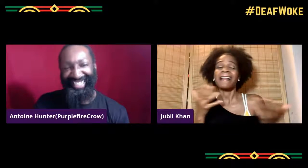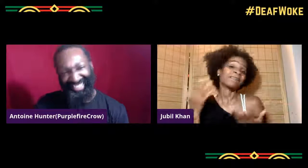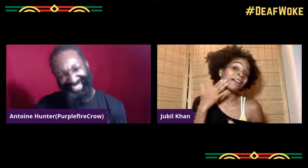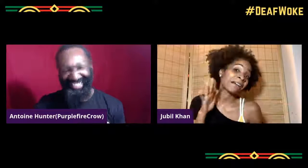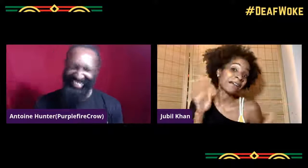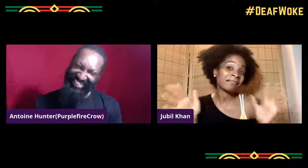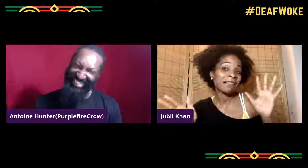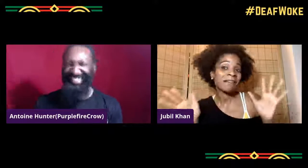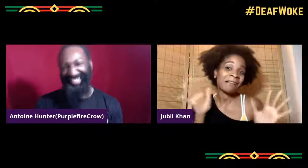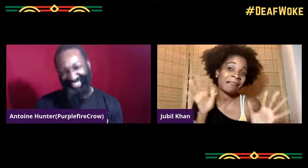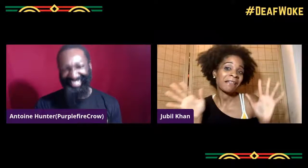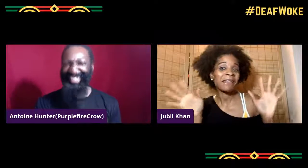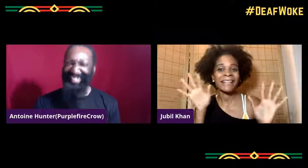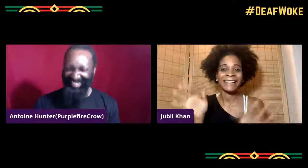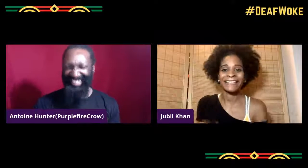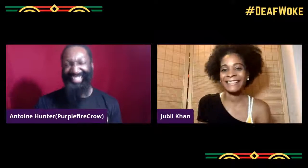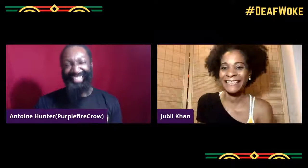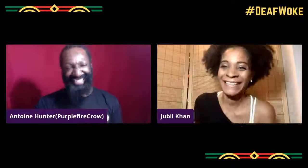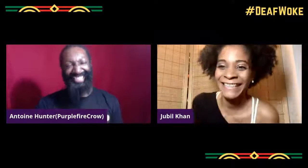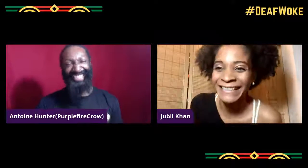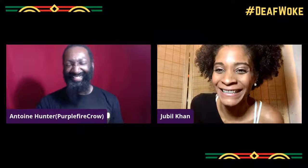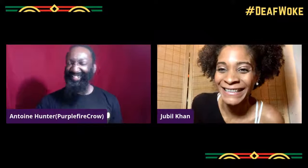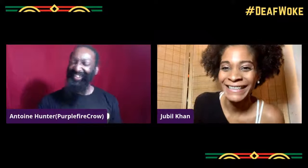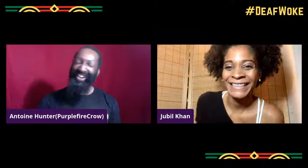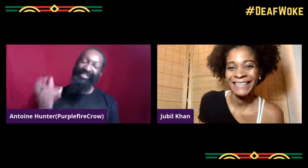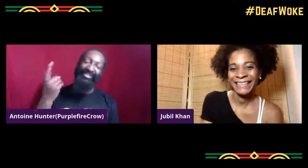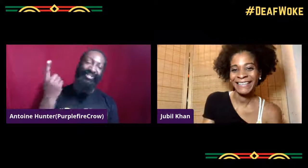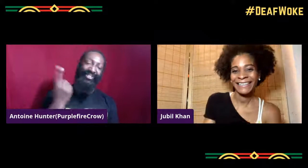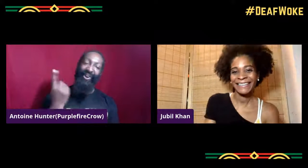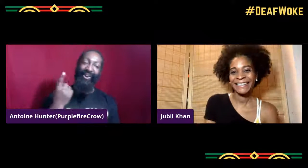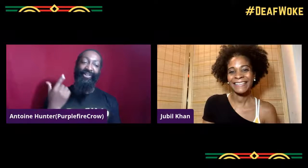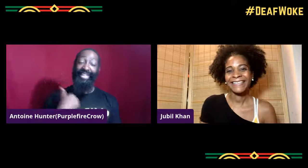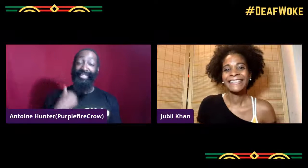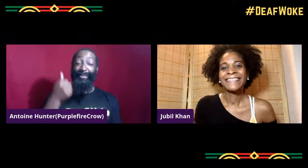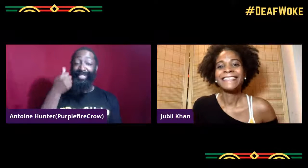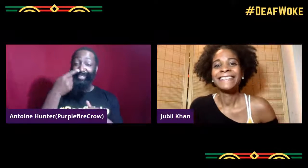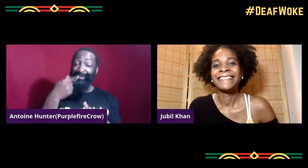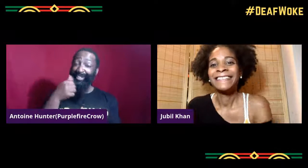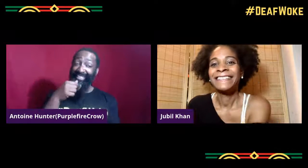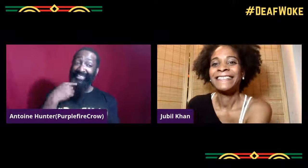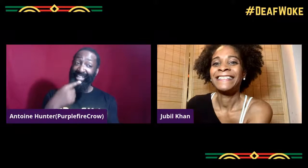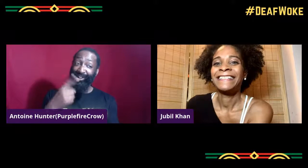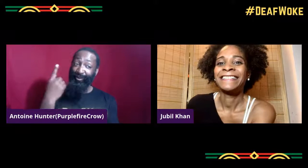I mean, Philly, my home, you know, so.